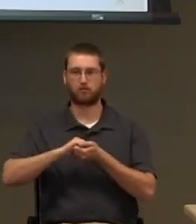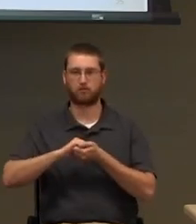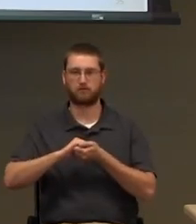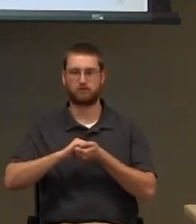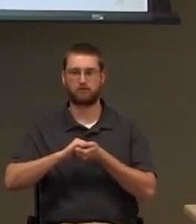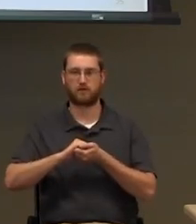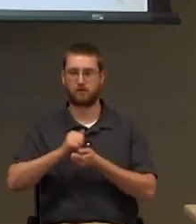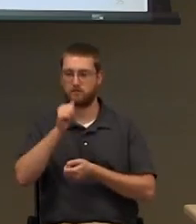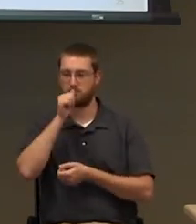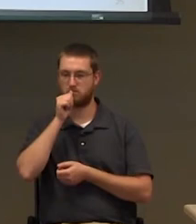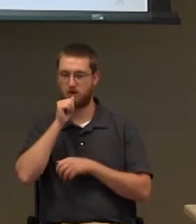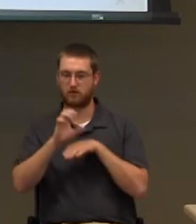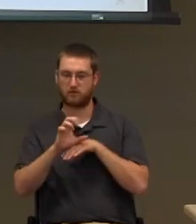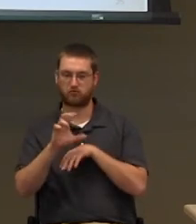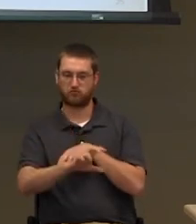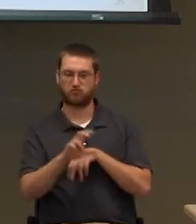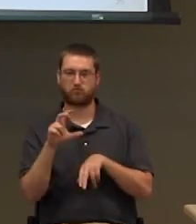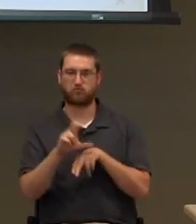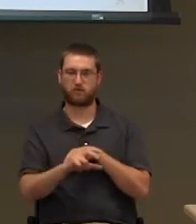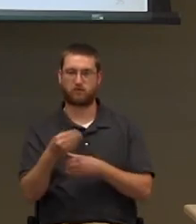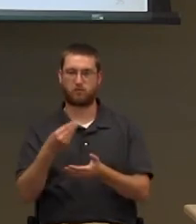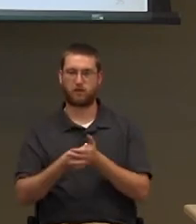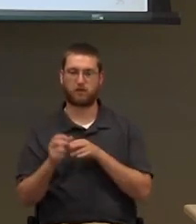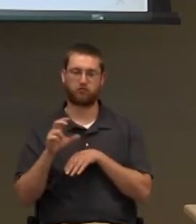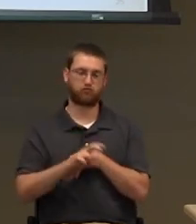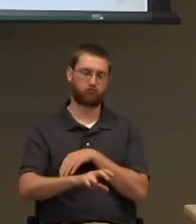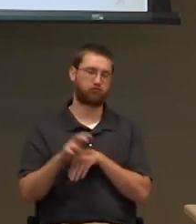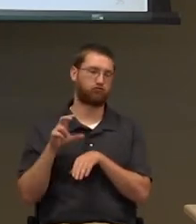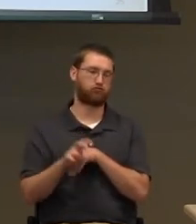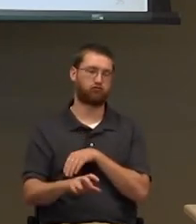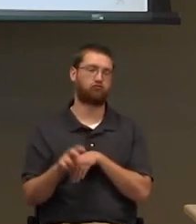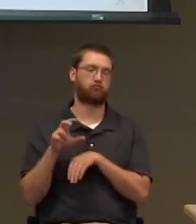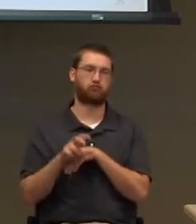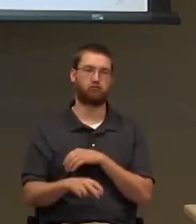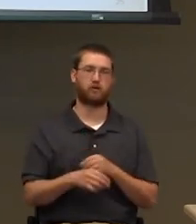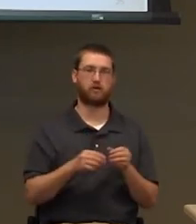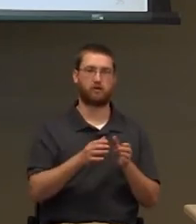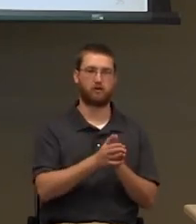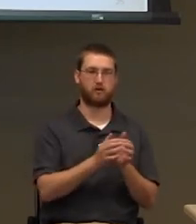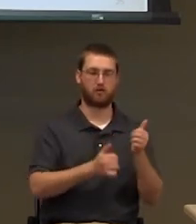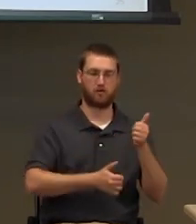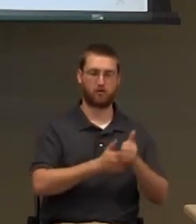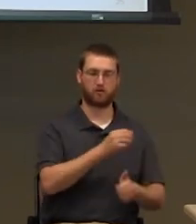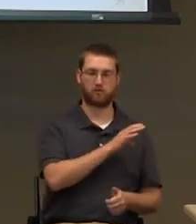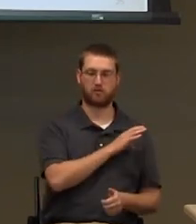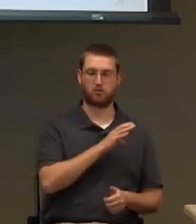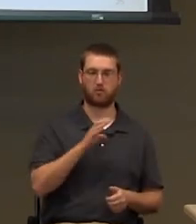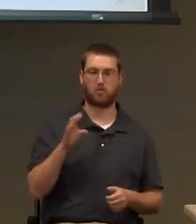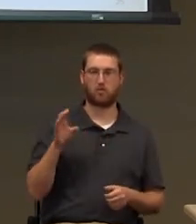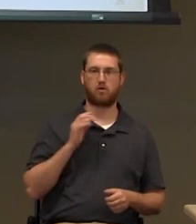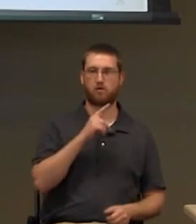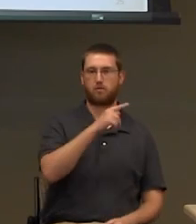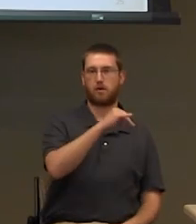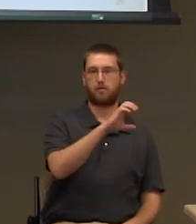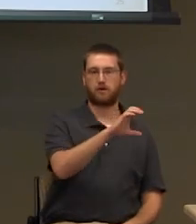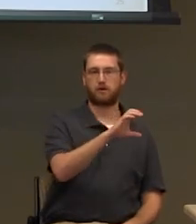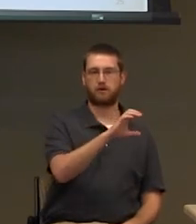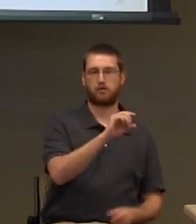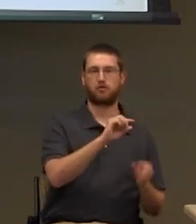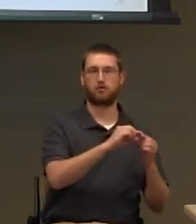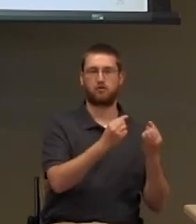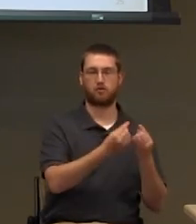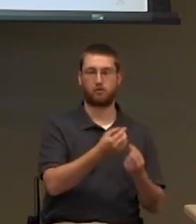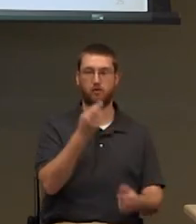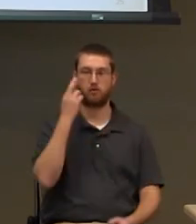makes investments, financial investments, and the majority of the voting board is public sector. The